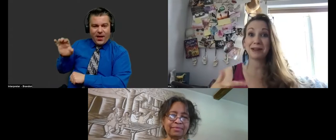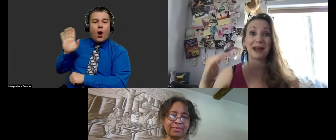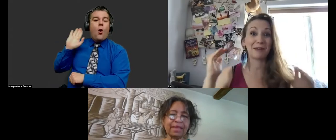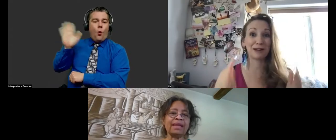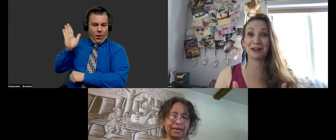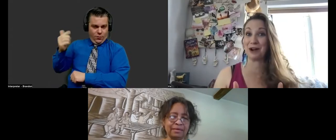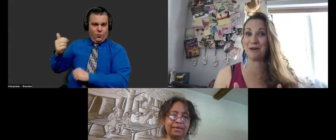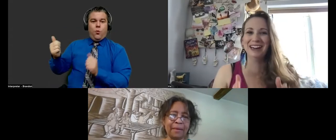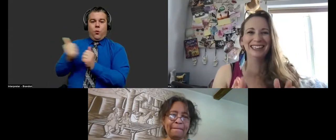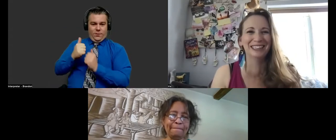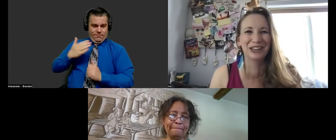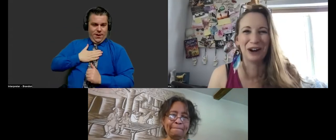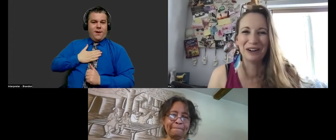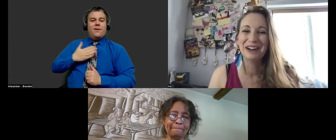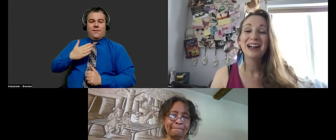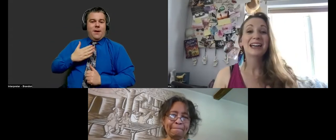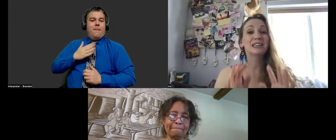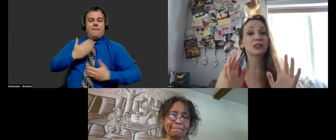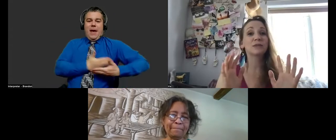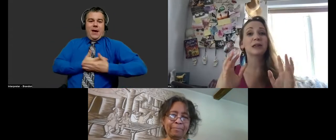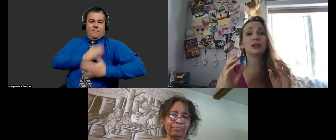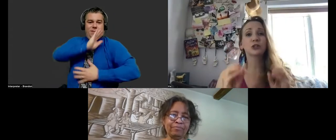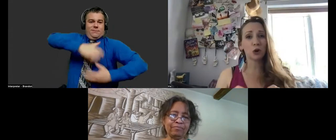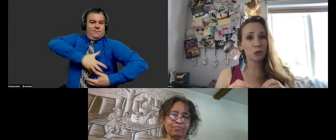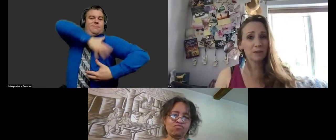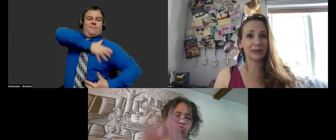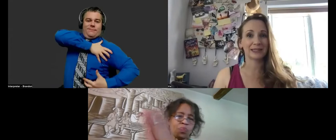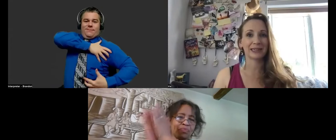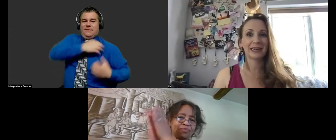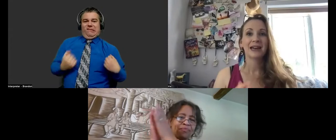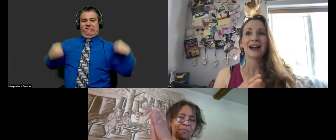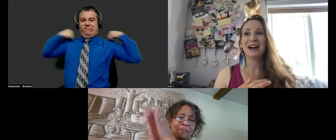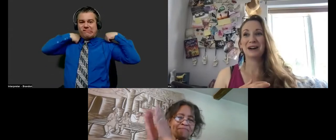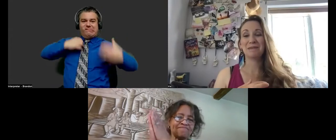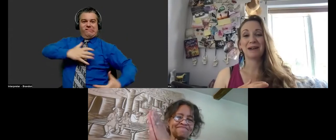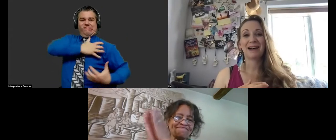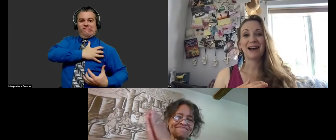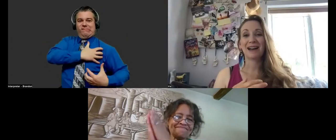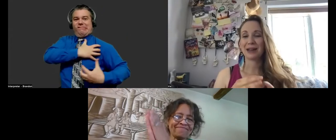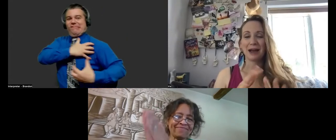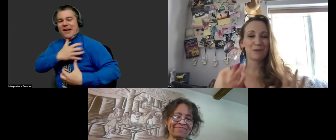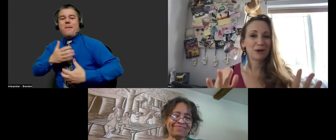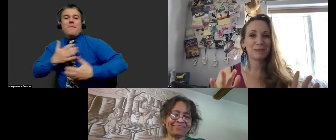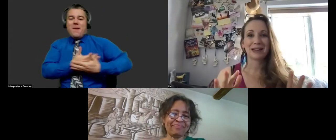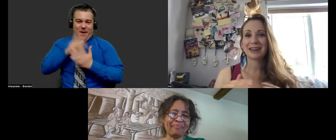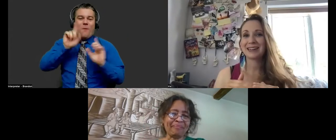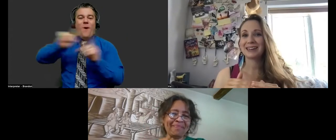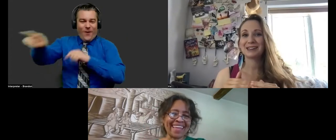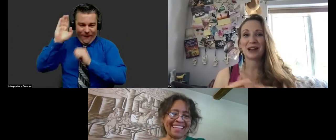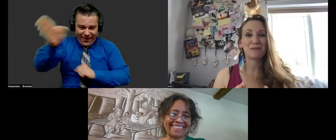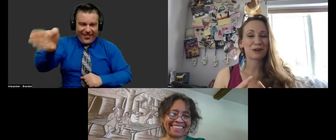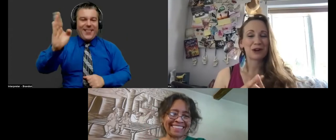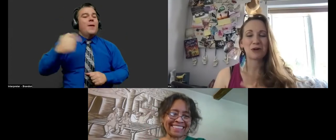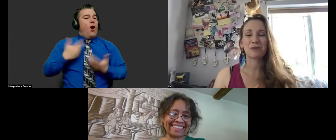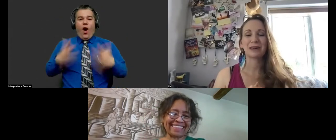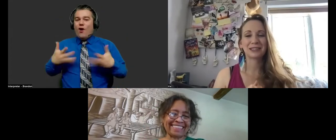on me and ready to go. So it is going to be so amazing. Yeah, I'm already planning it.